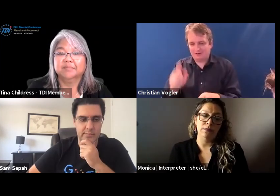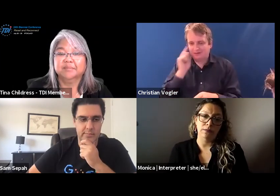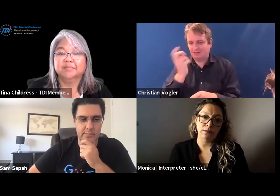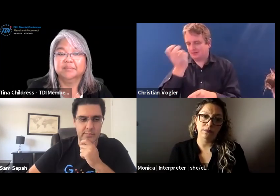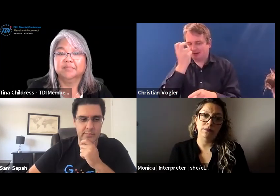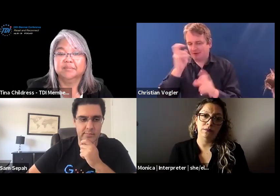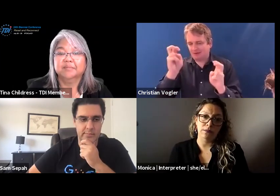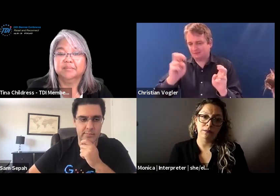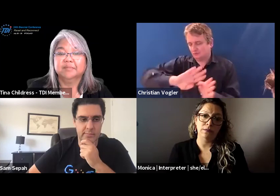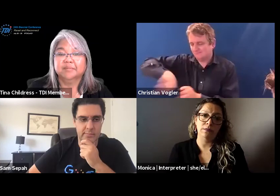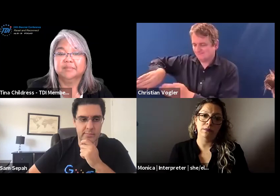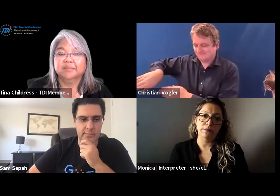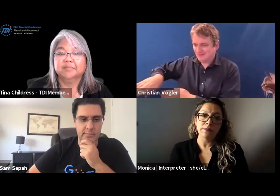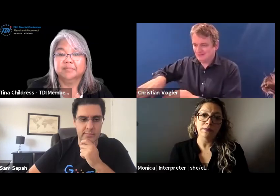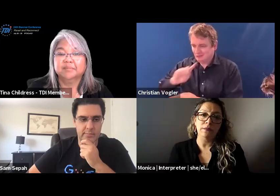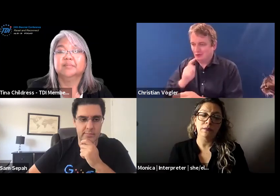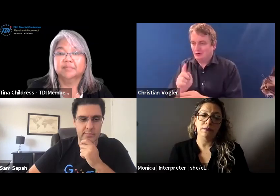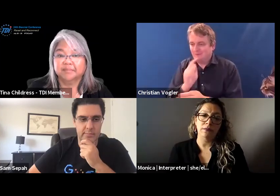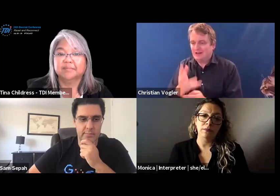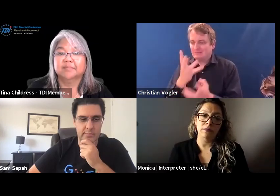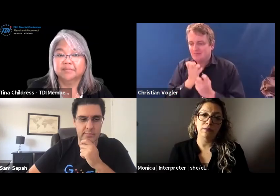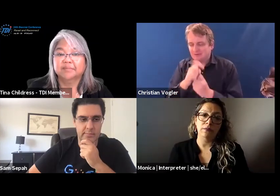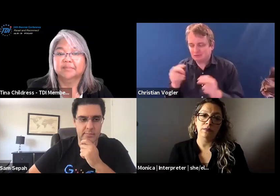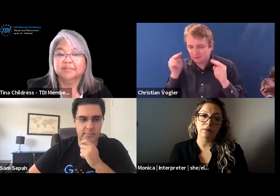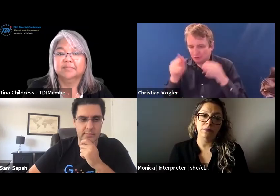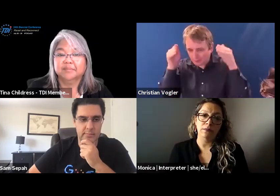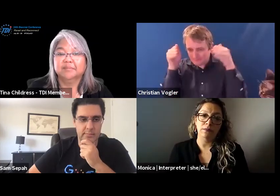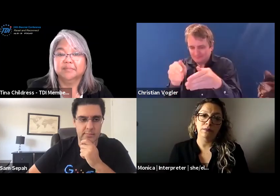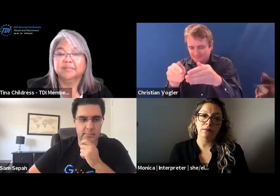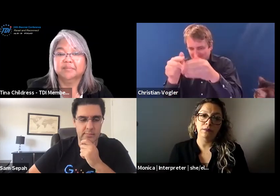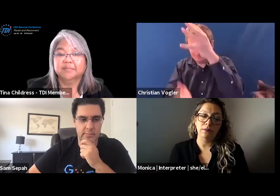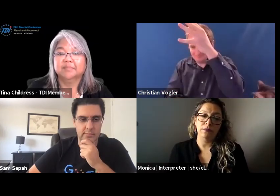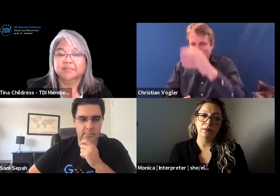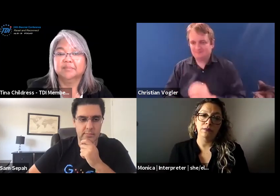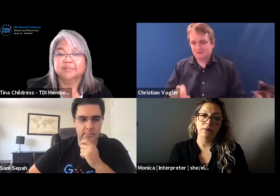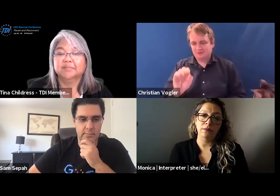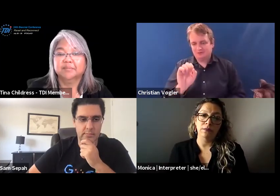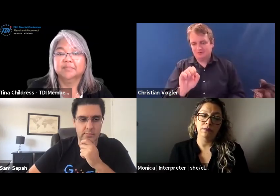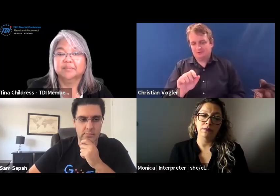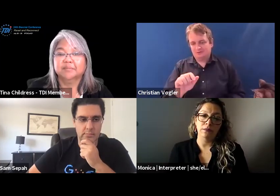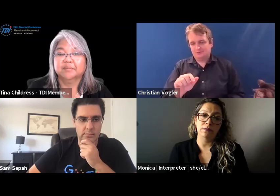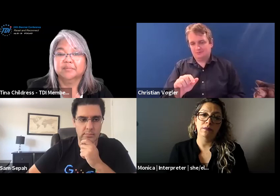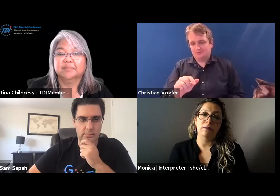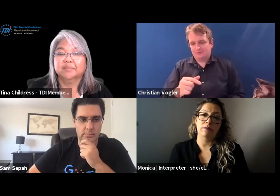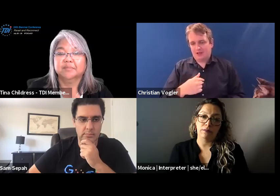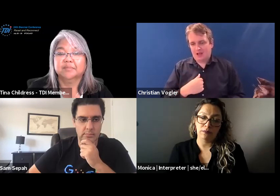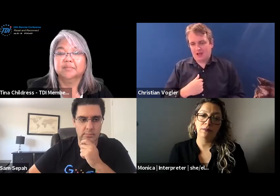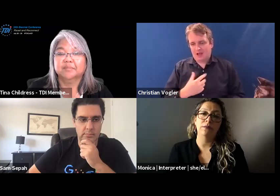and often what happens for deafblind, um, it's important to focus on those things, and it's often pushed